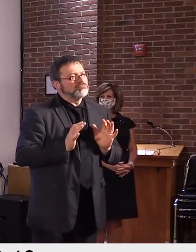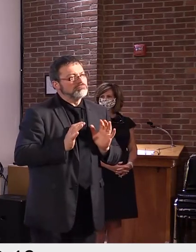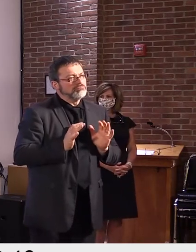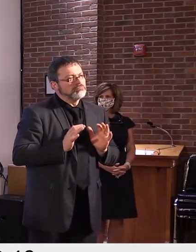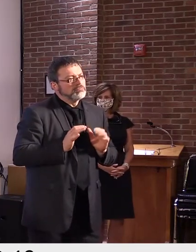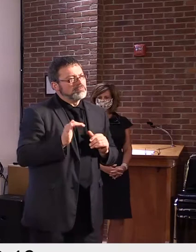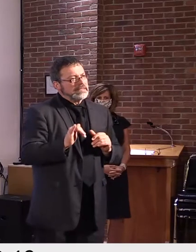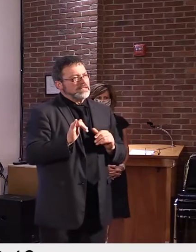information.